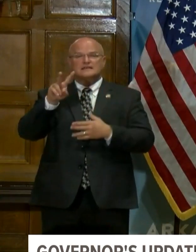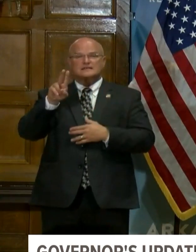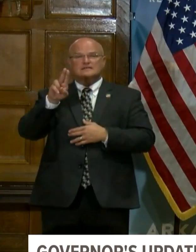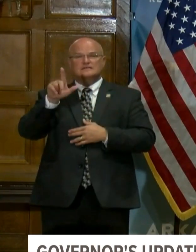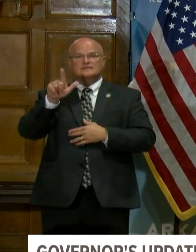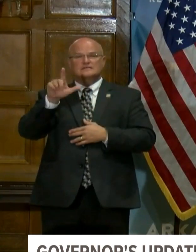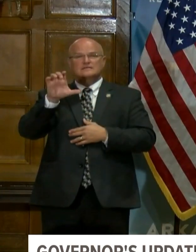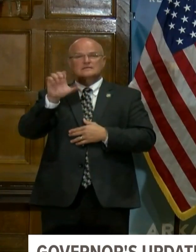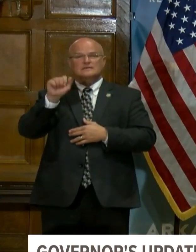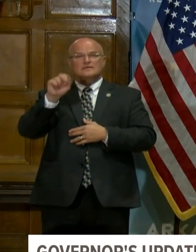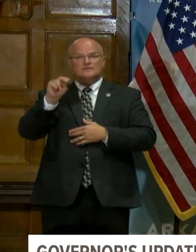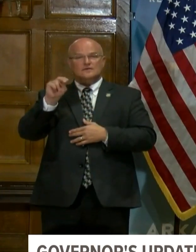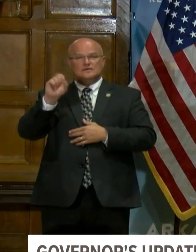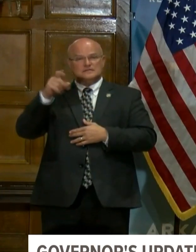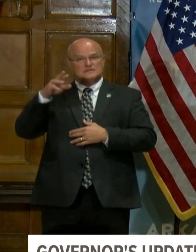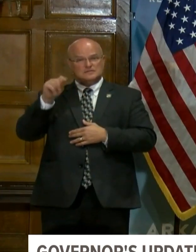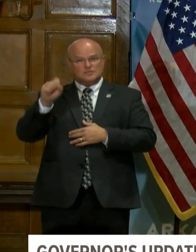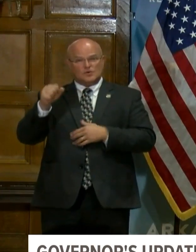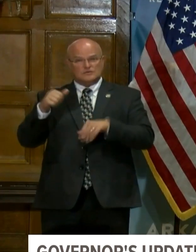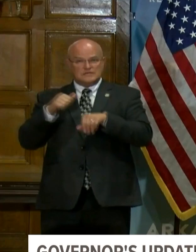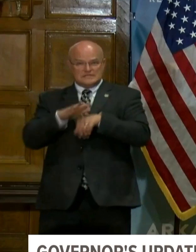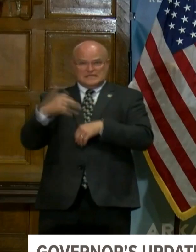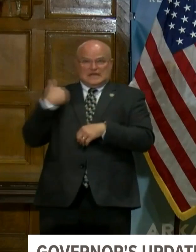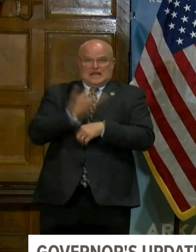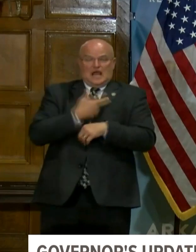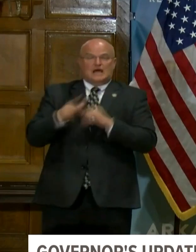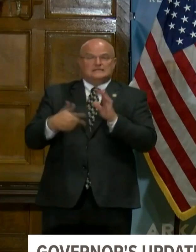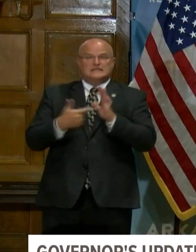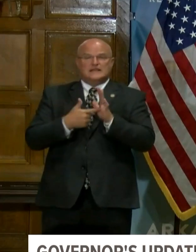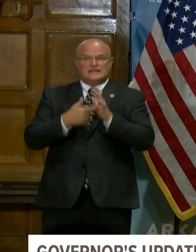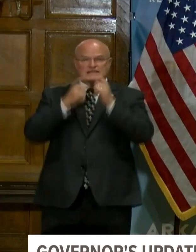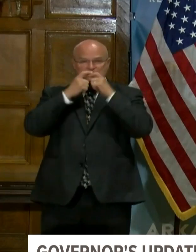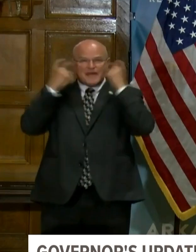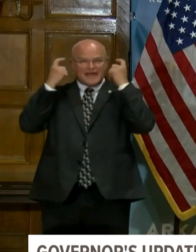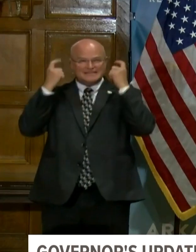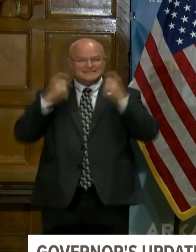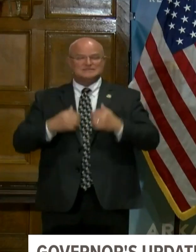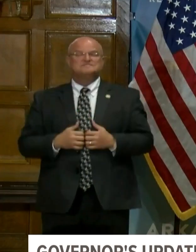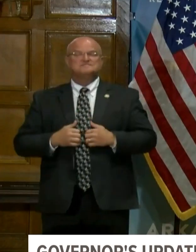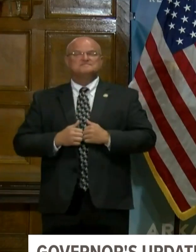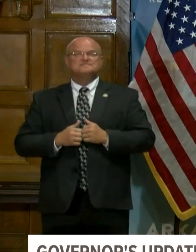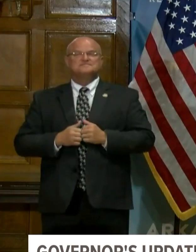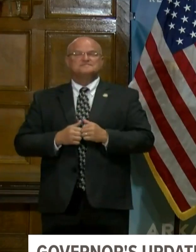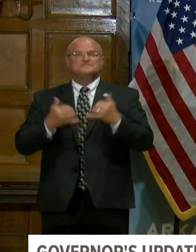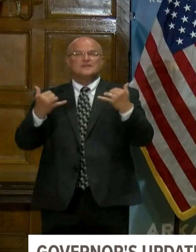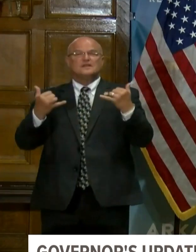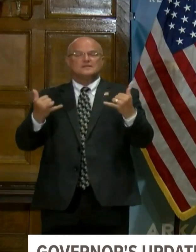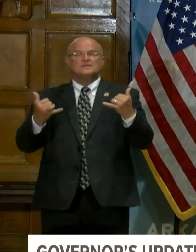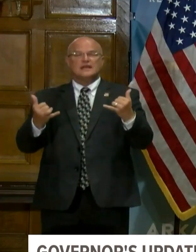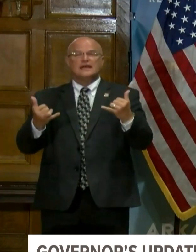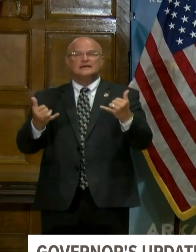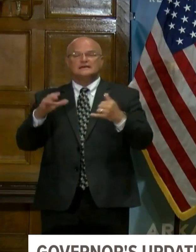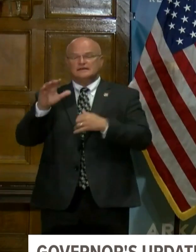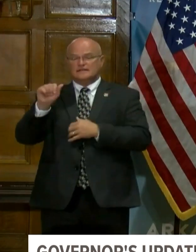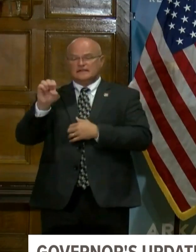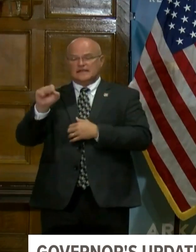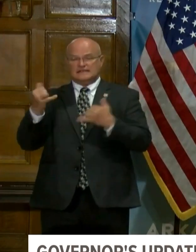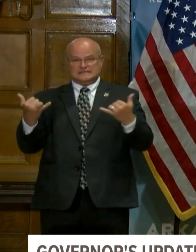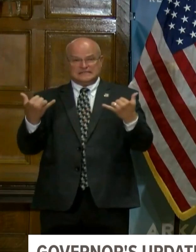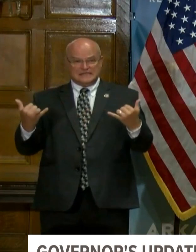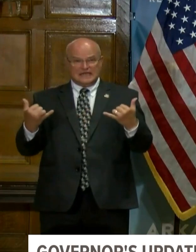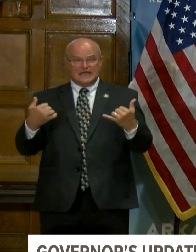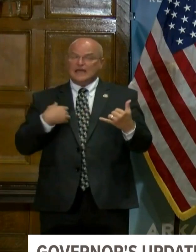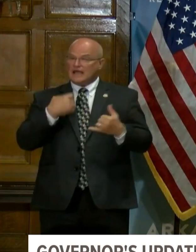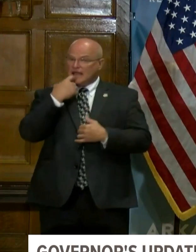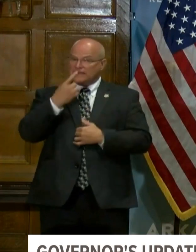Vulcan Sports for sending us these set of masks. With that, let's go to the cases today,